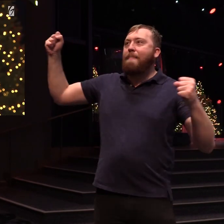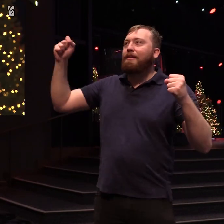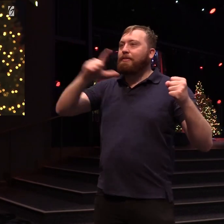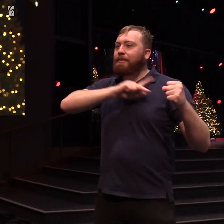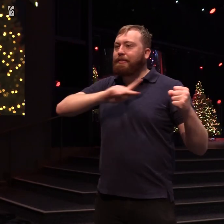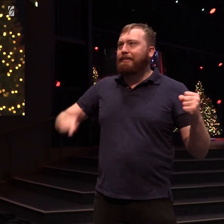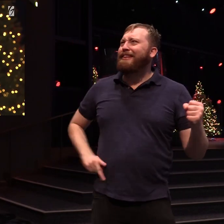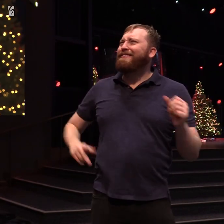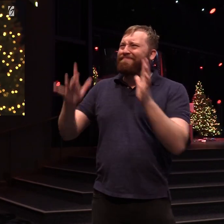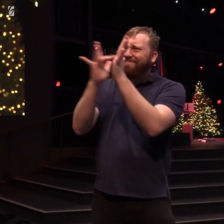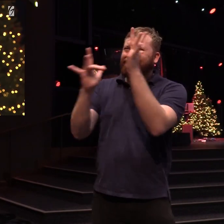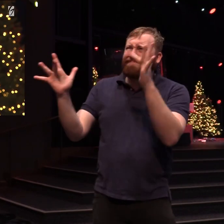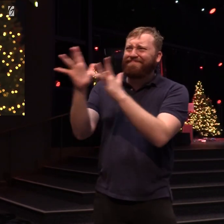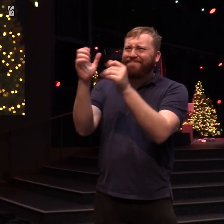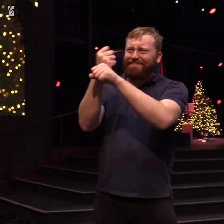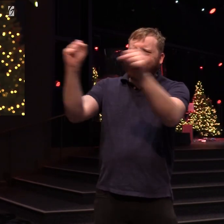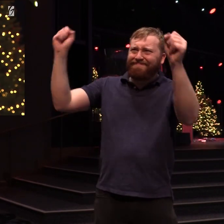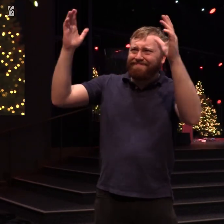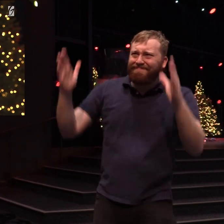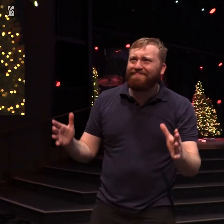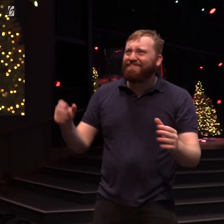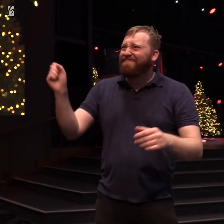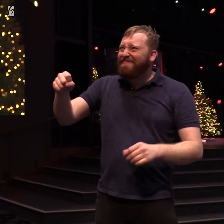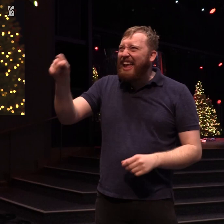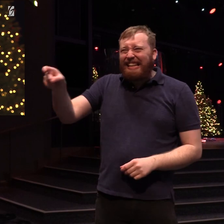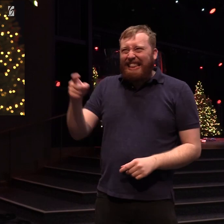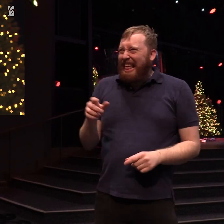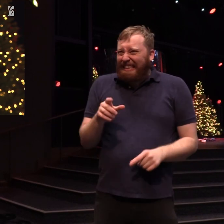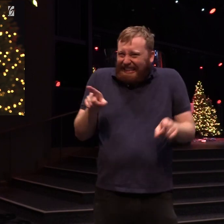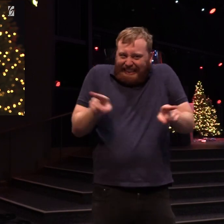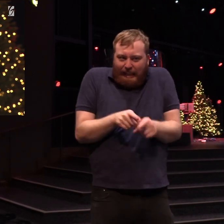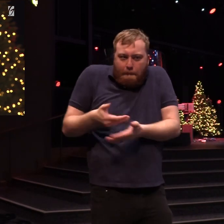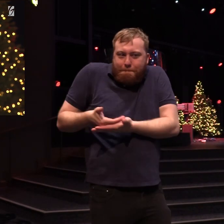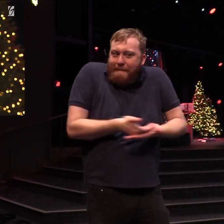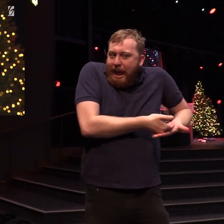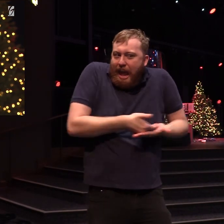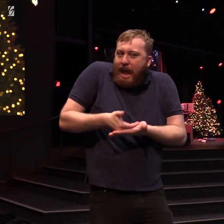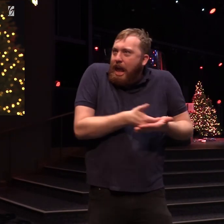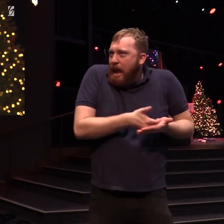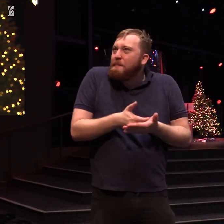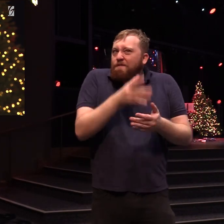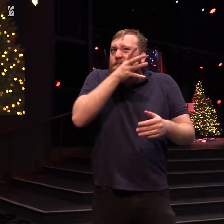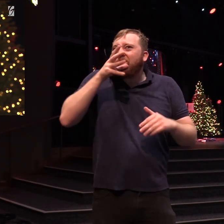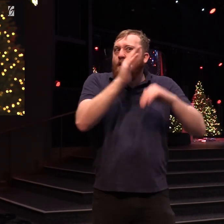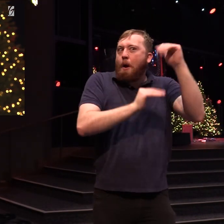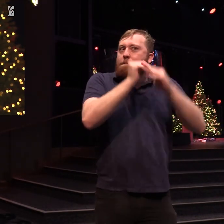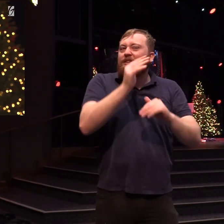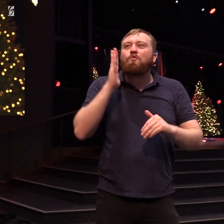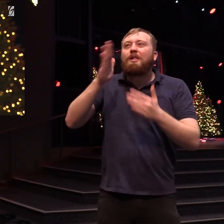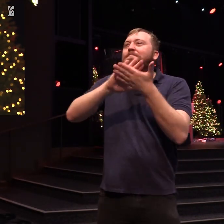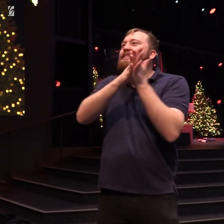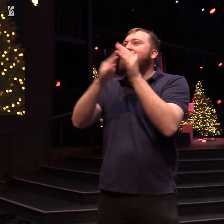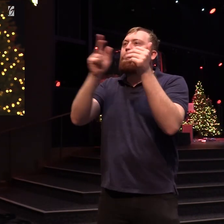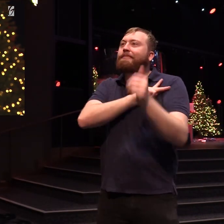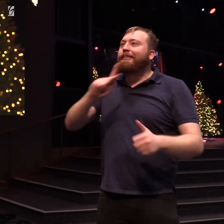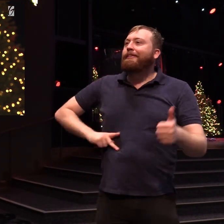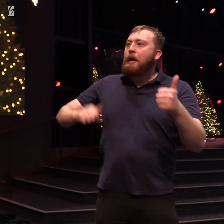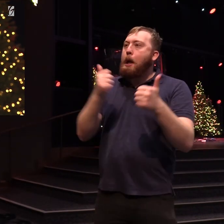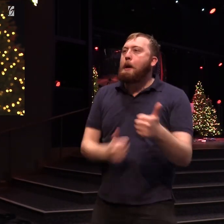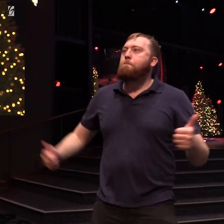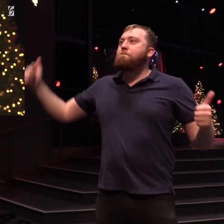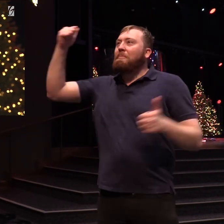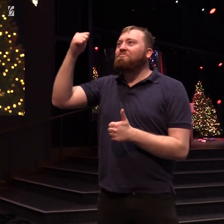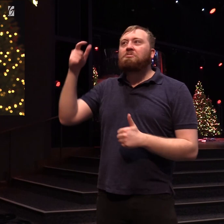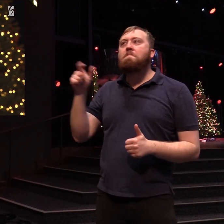Jesus, our Savior, yes, that baby in the manger will become the mighty King of the skies, and he won't even need to lift a